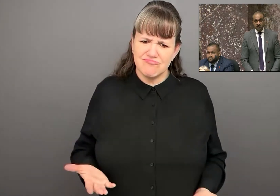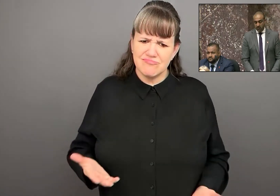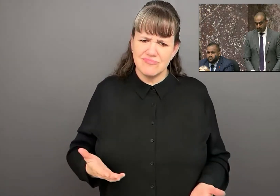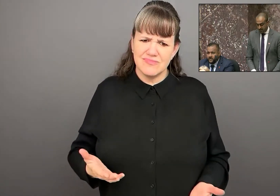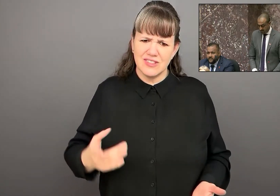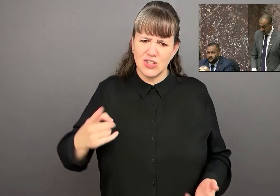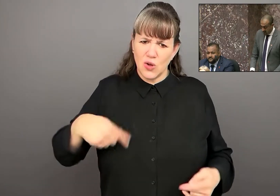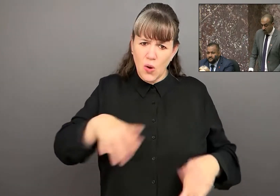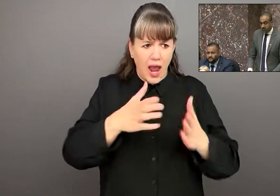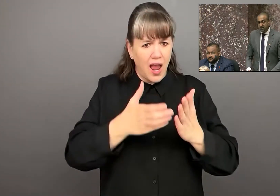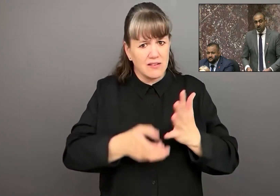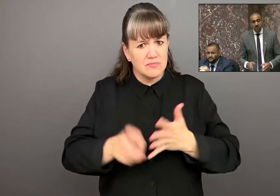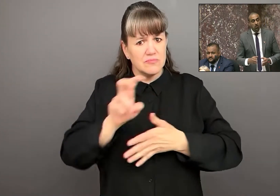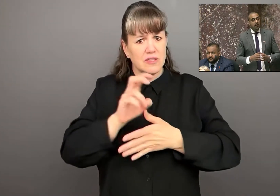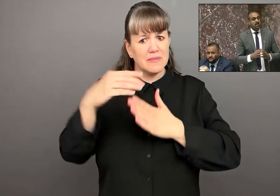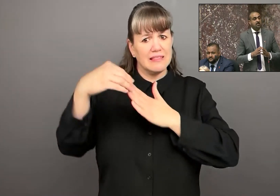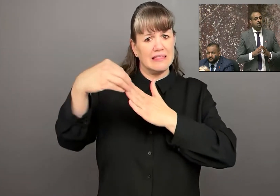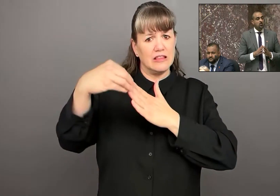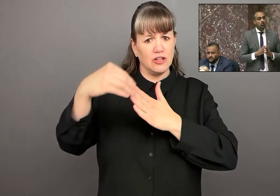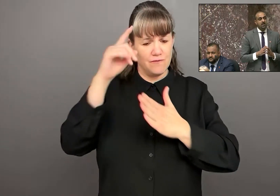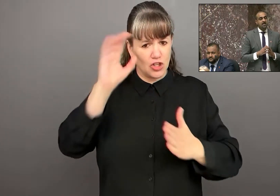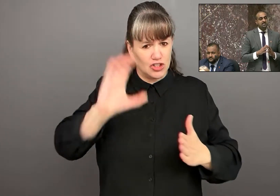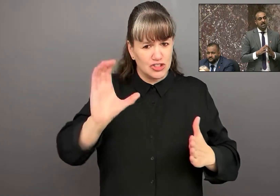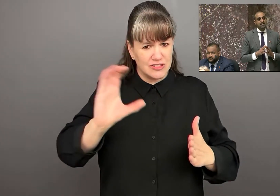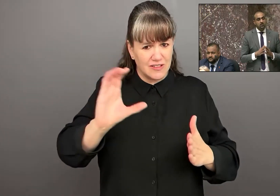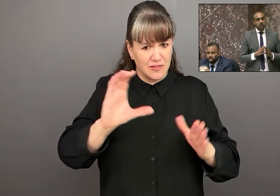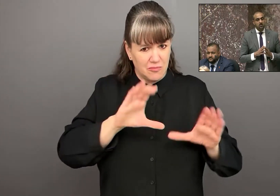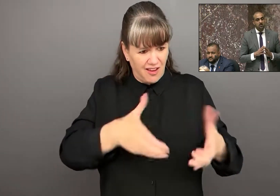in this place, Honourable Speaker. Honourable Speaker, we